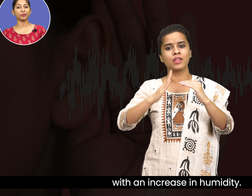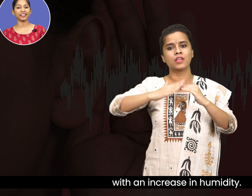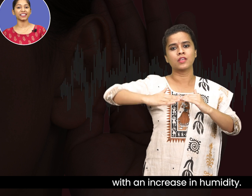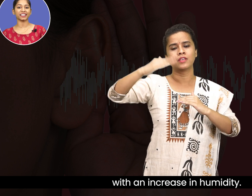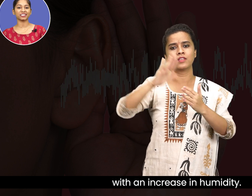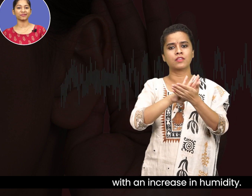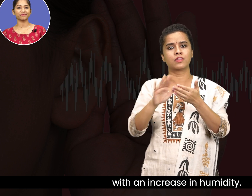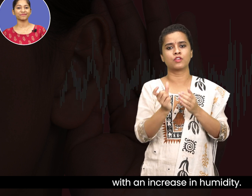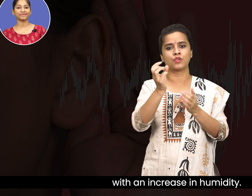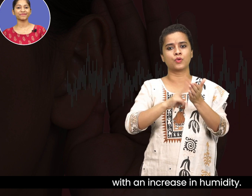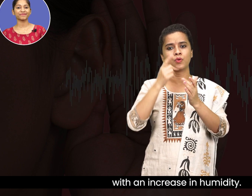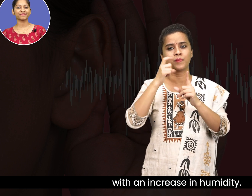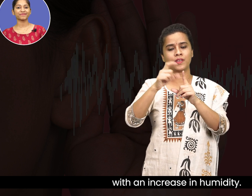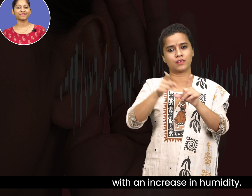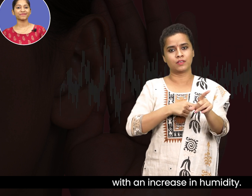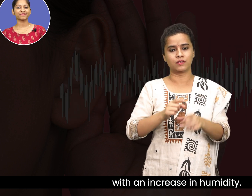in humidity.